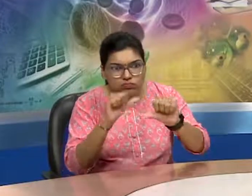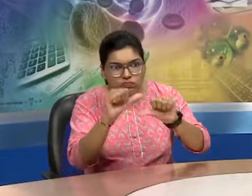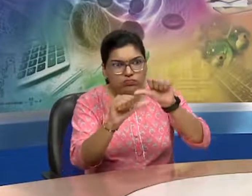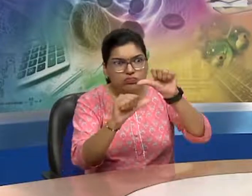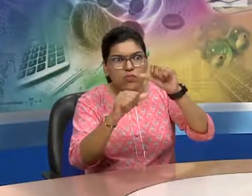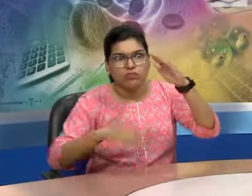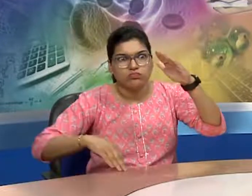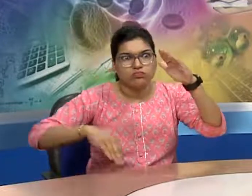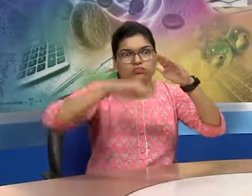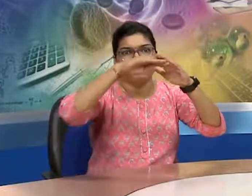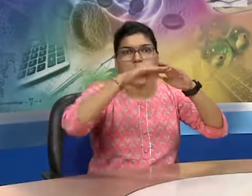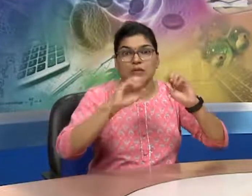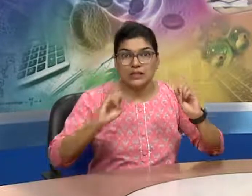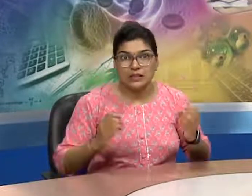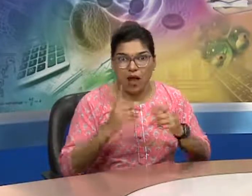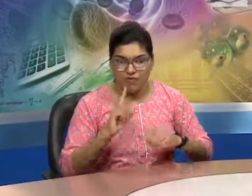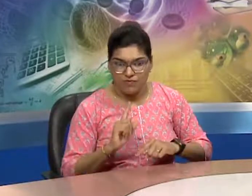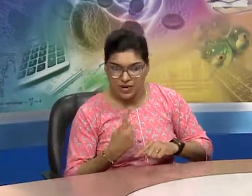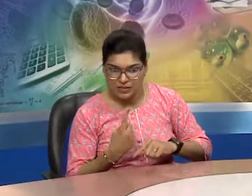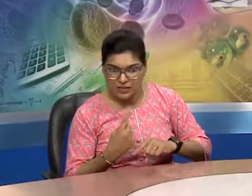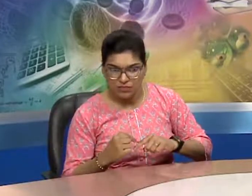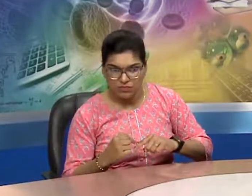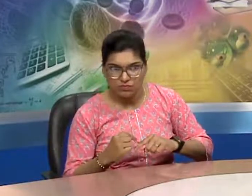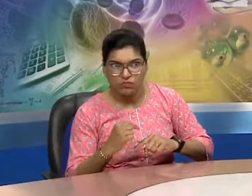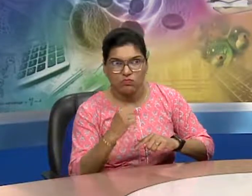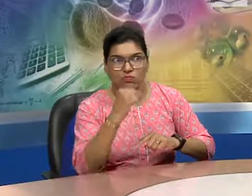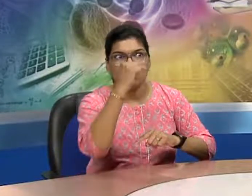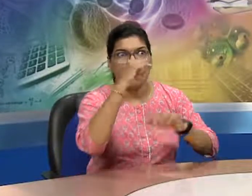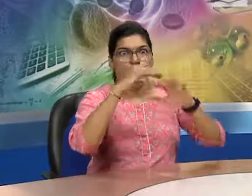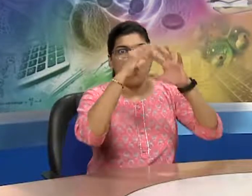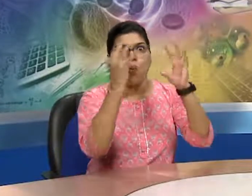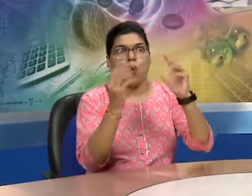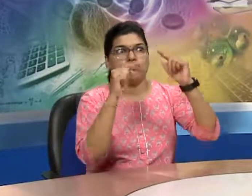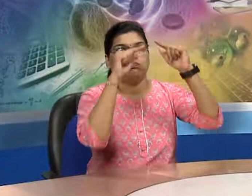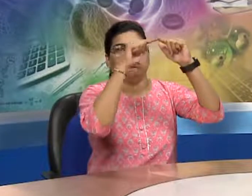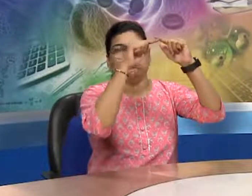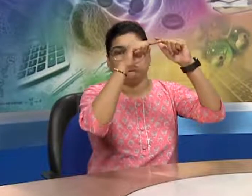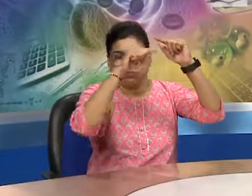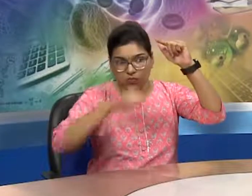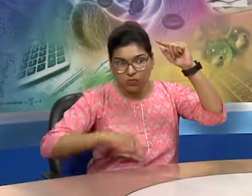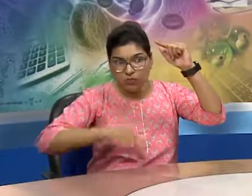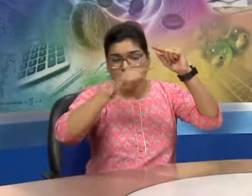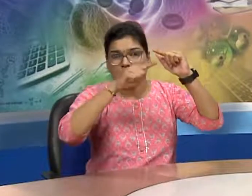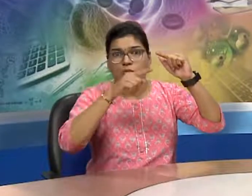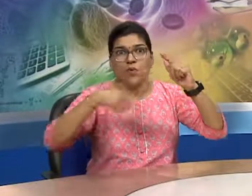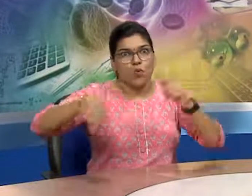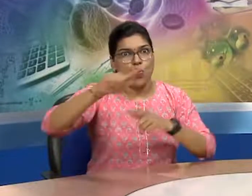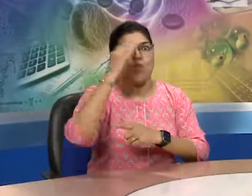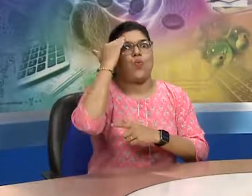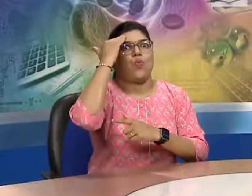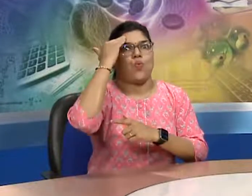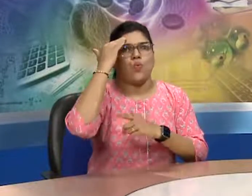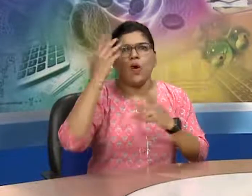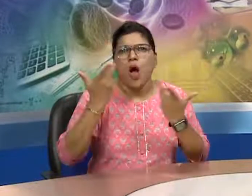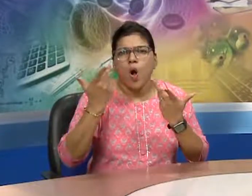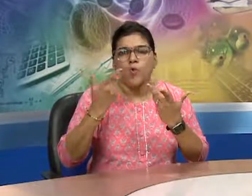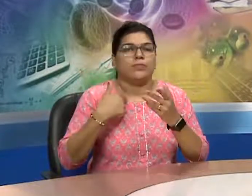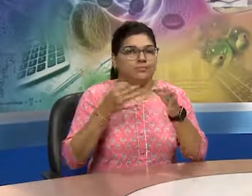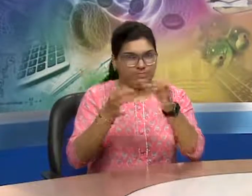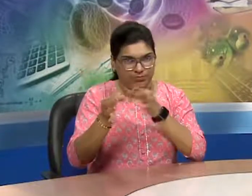the levels of ecological organizations from organisms to population.